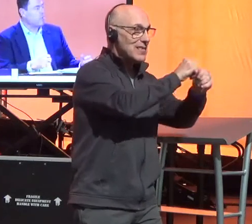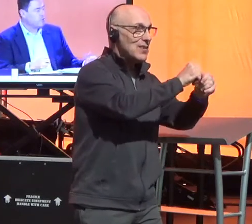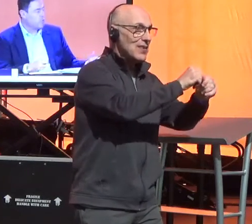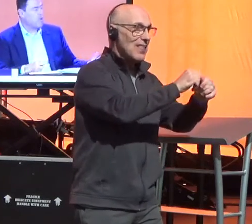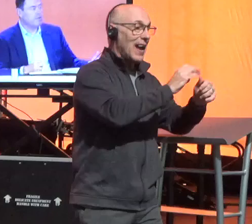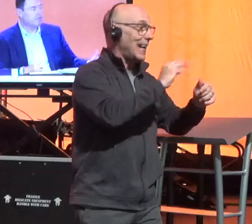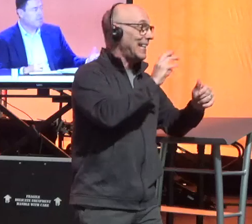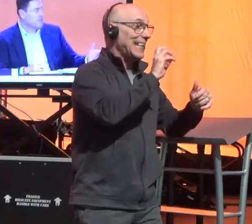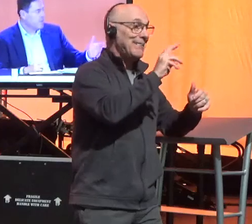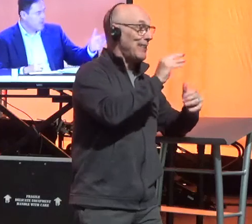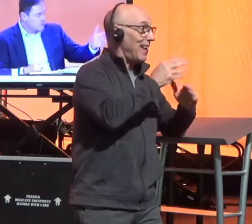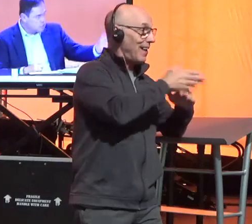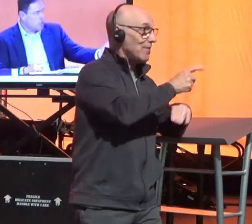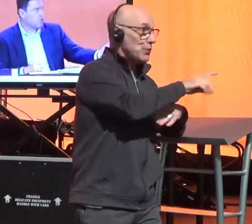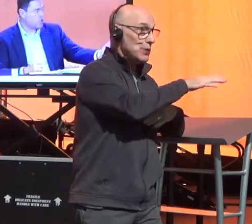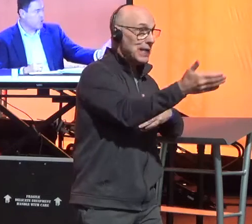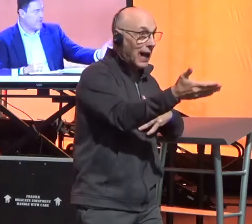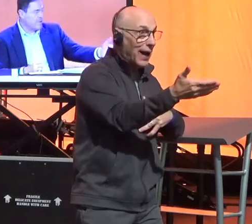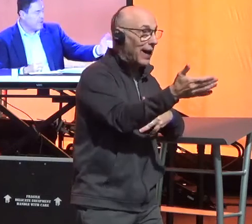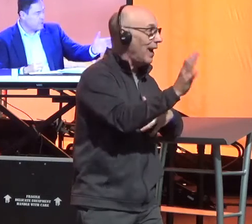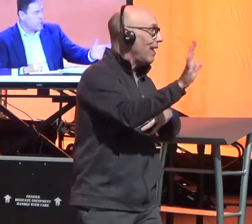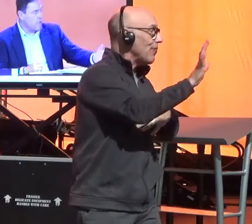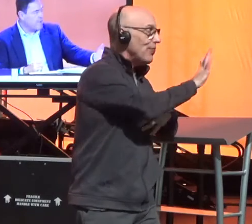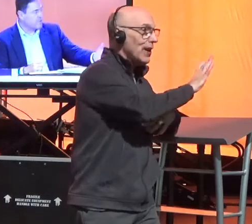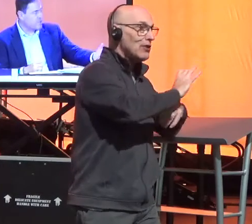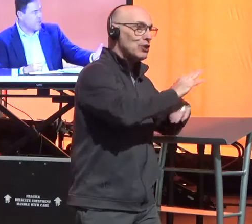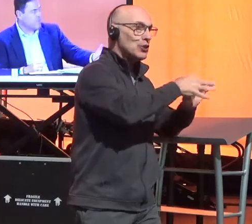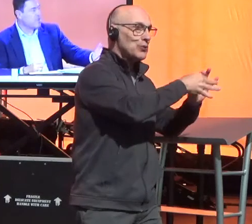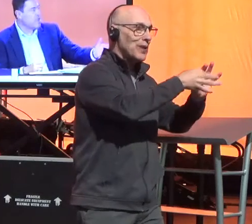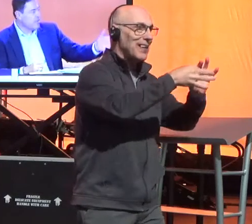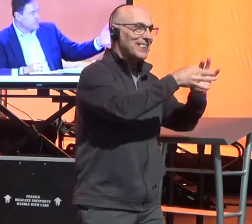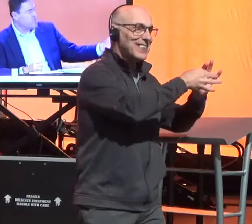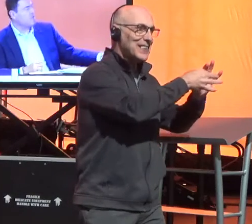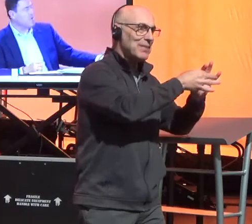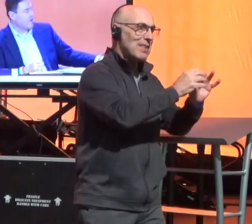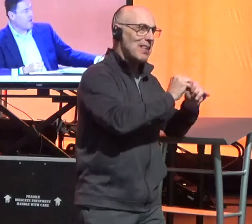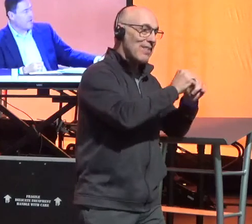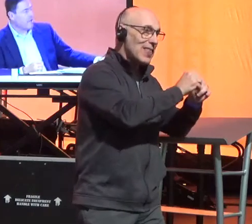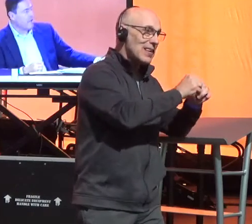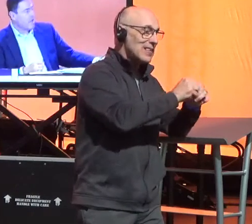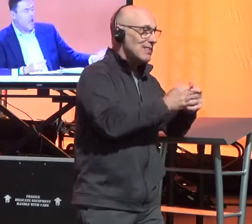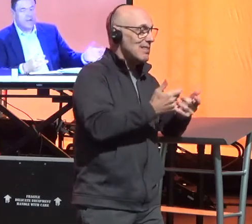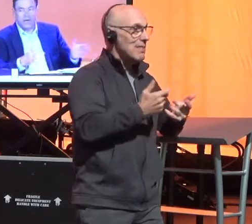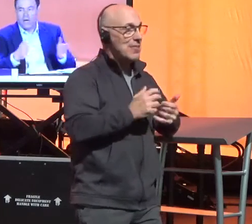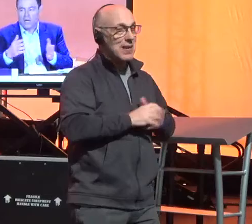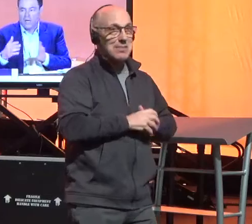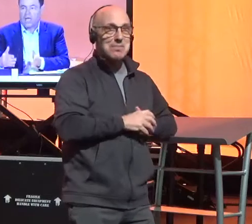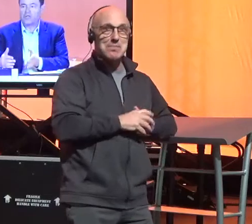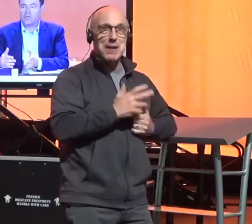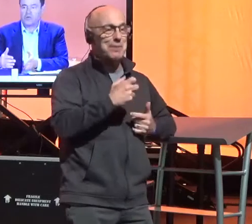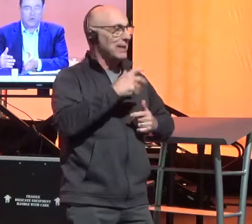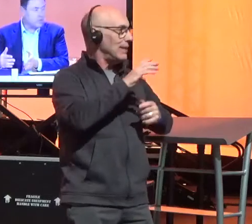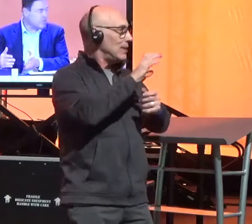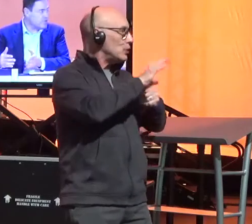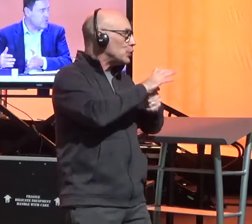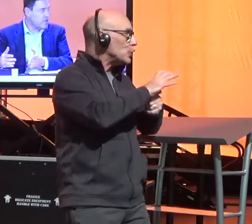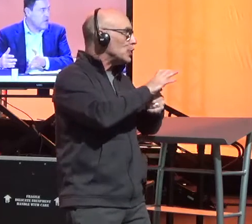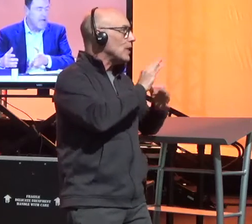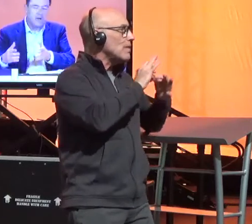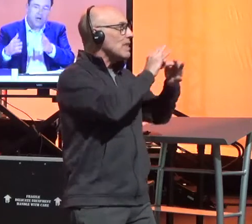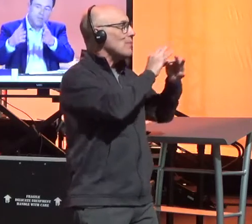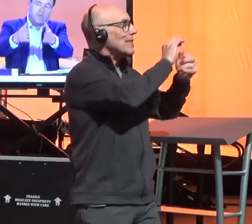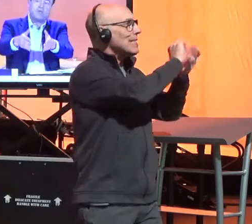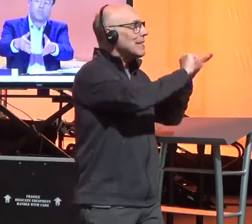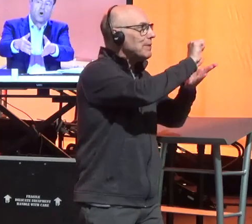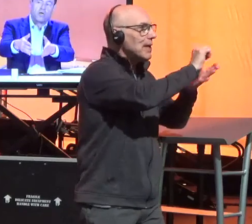appreciation between a church, even if its new pastor comes, and a seminary, and a collection of churches,